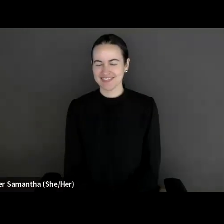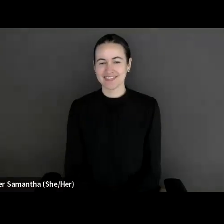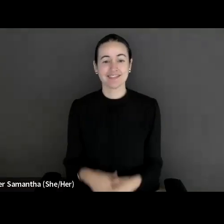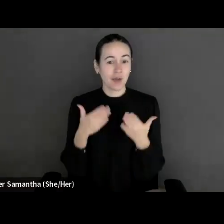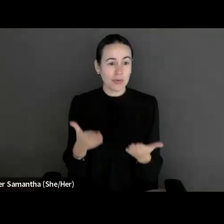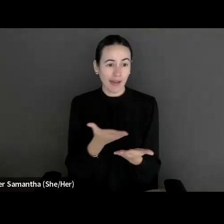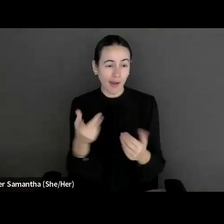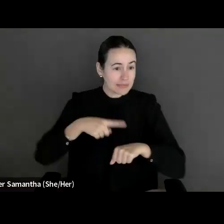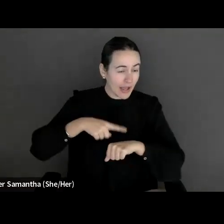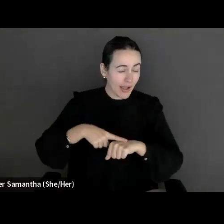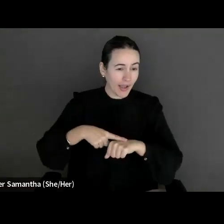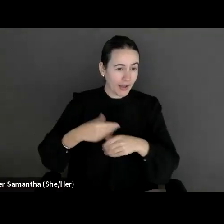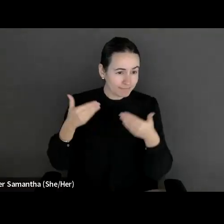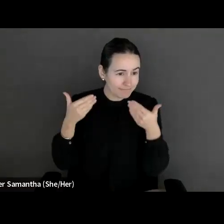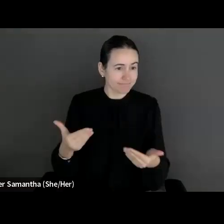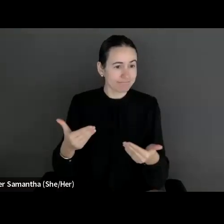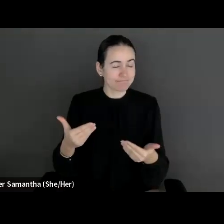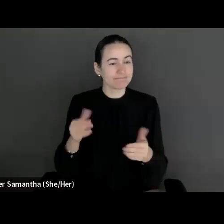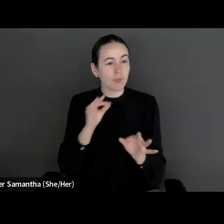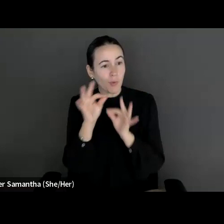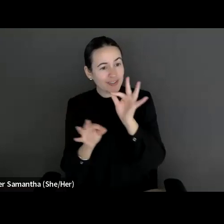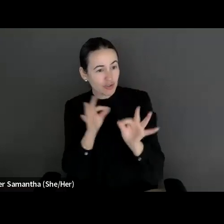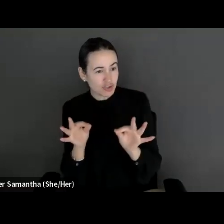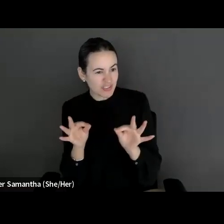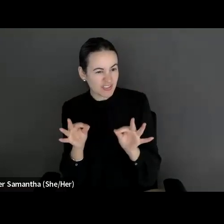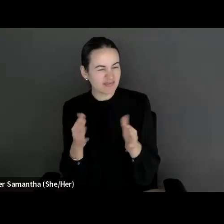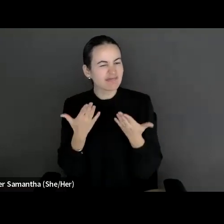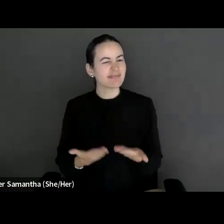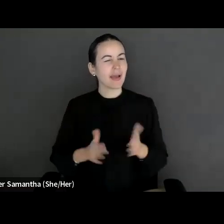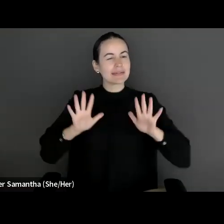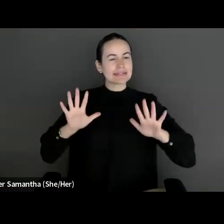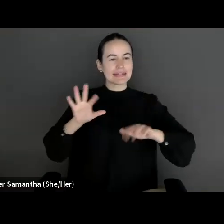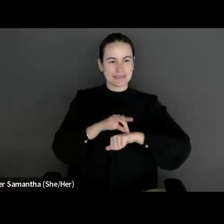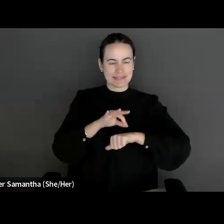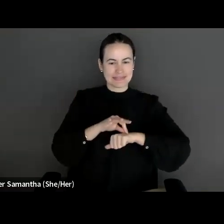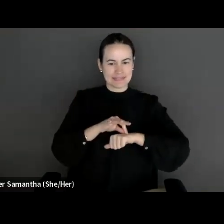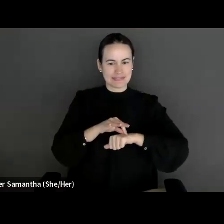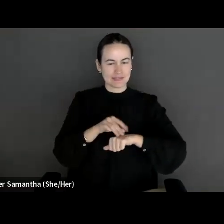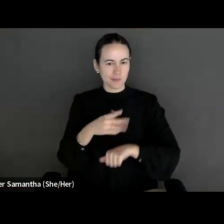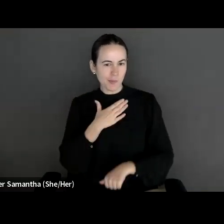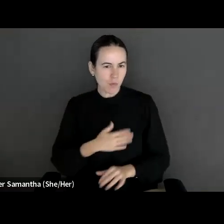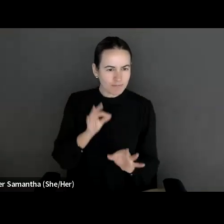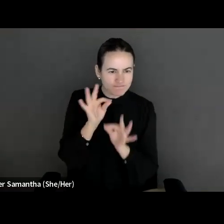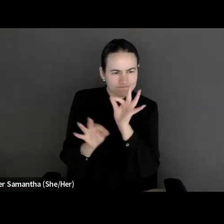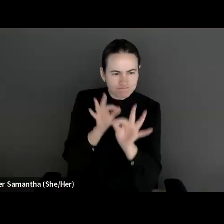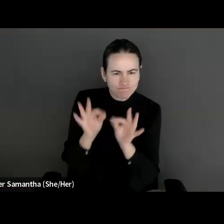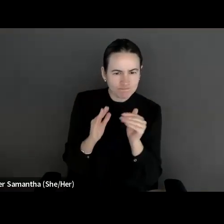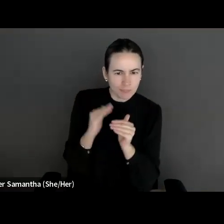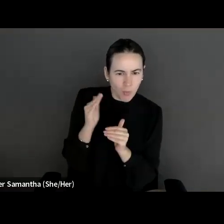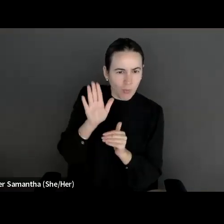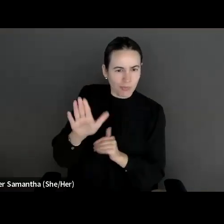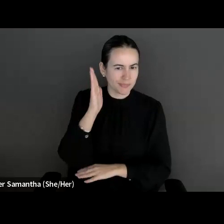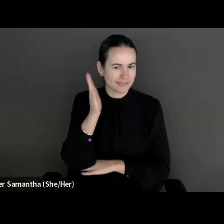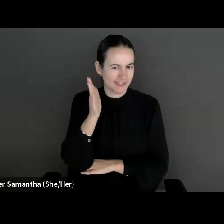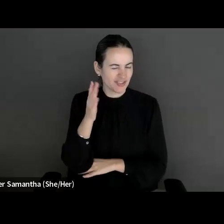have questions for Ute, we have 10 minutes for specific questions just for Ute's speech.